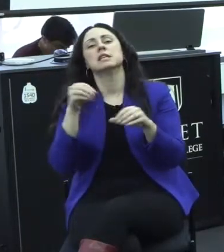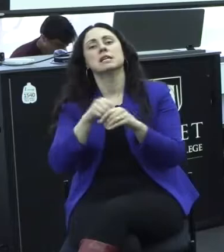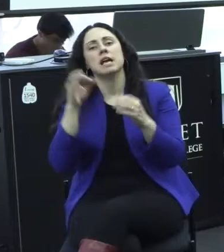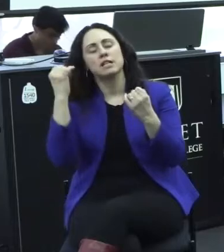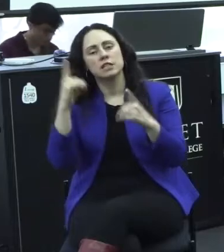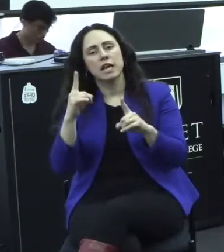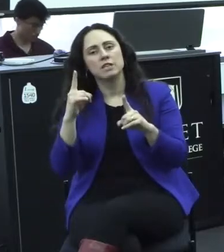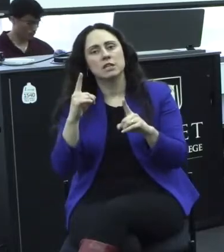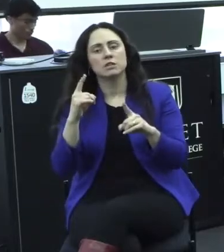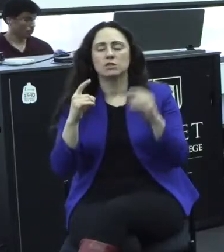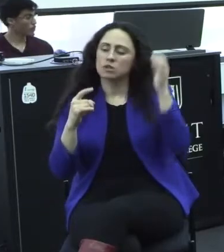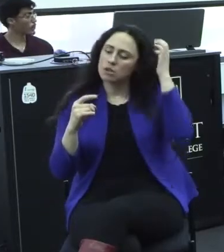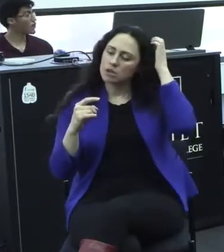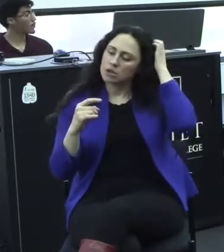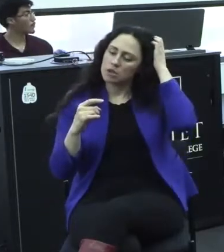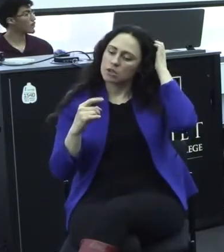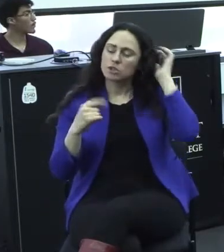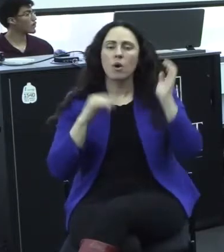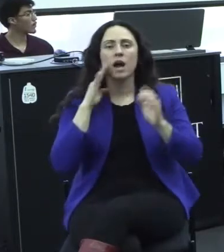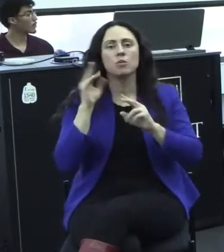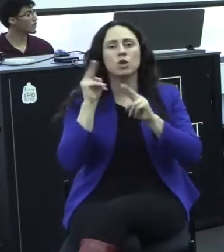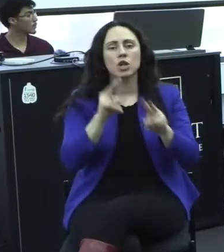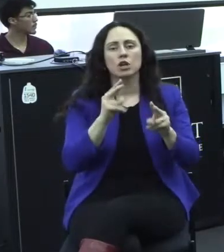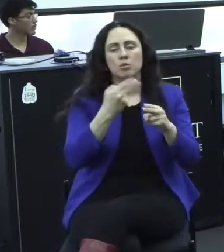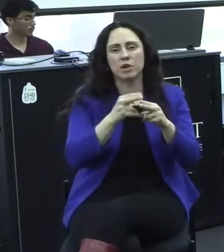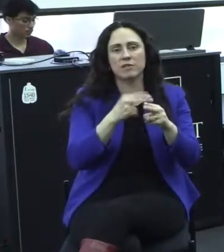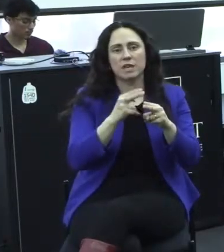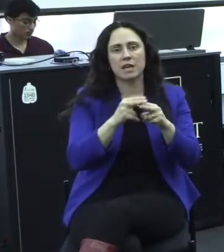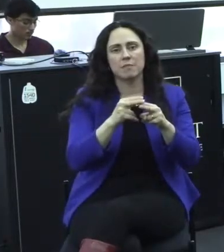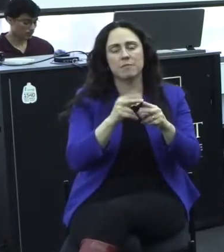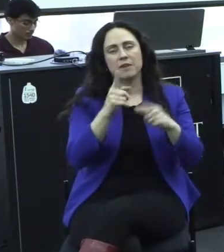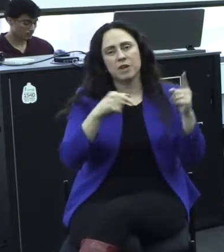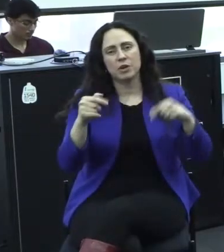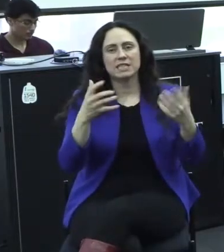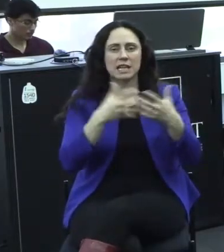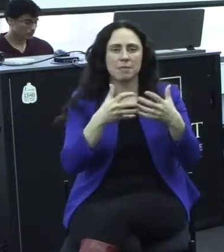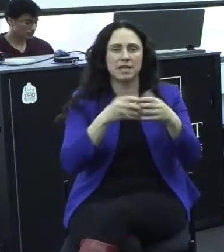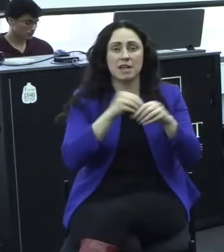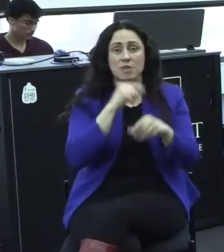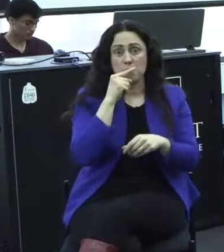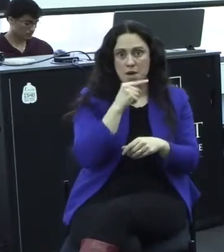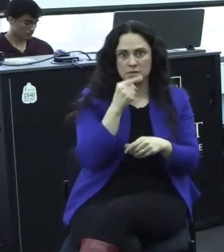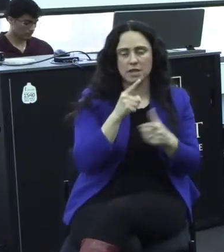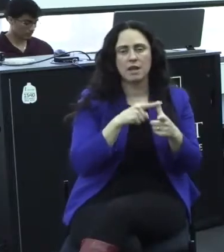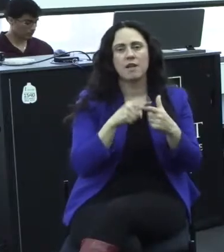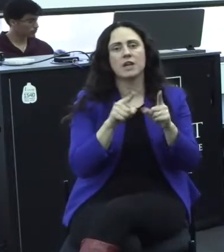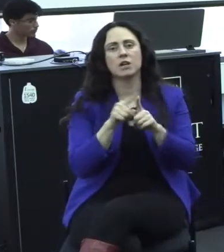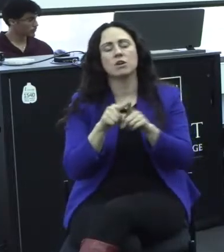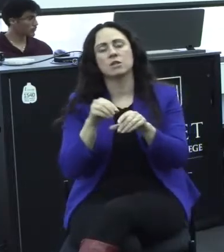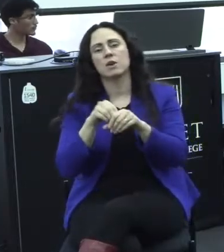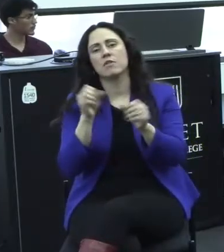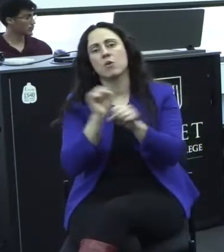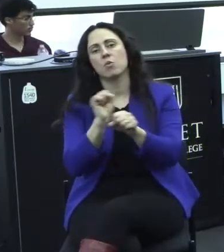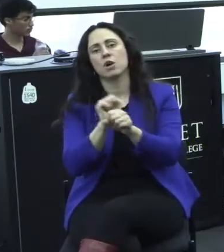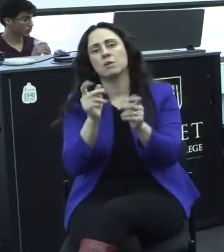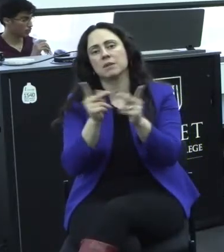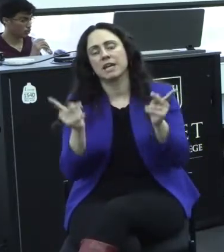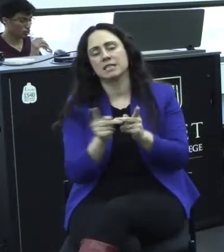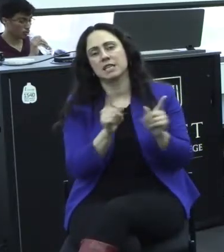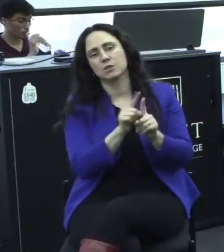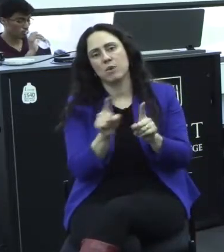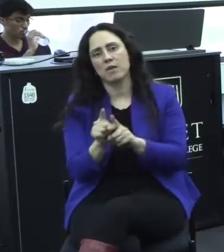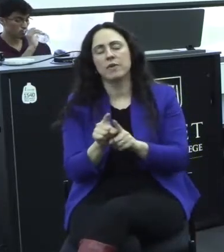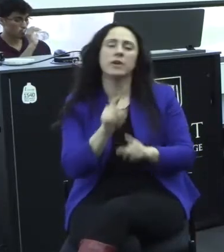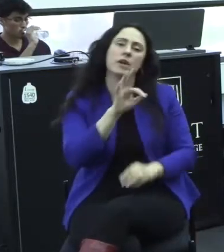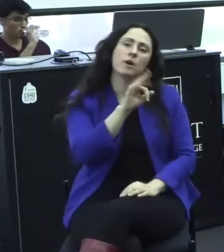education. And so I'm just going to look briefly at various accommodations in the public and then also in the workplace as well. So